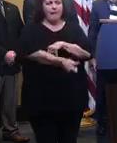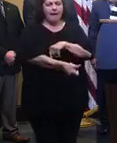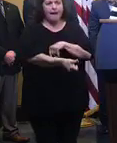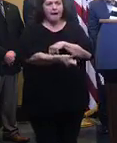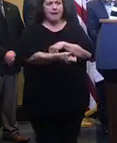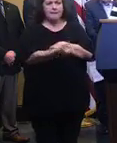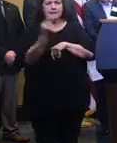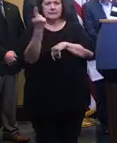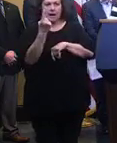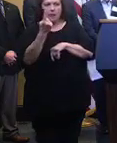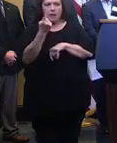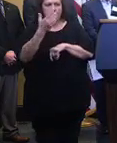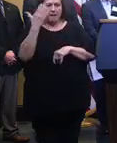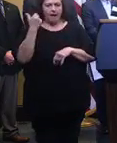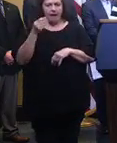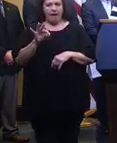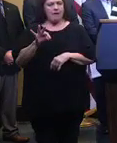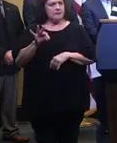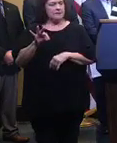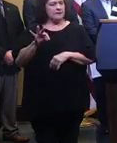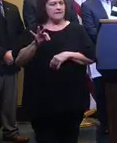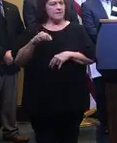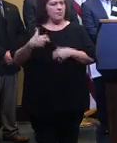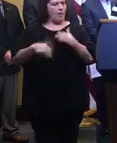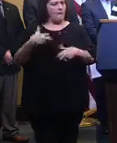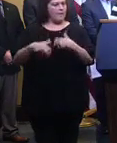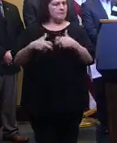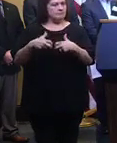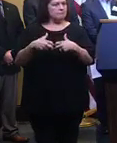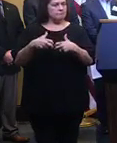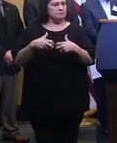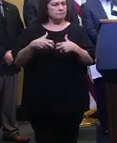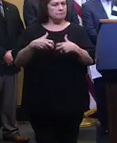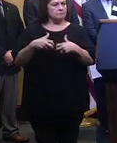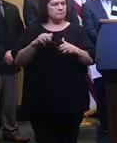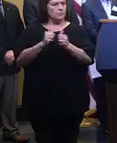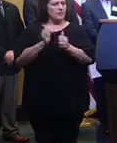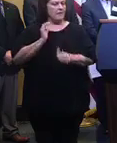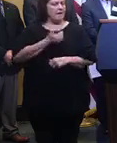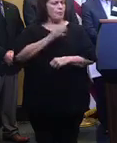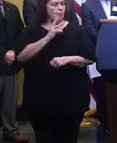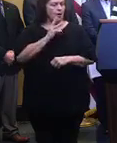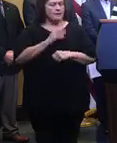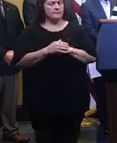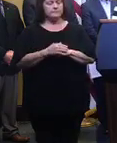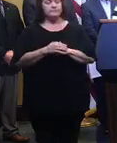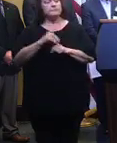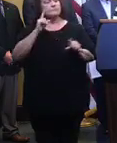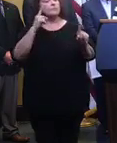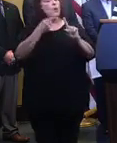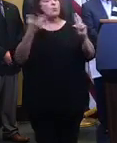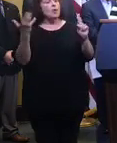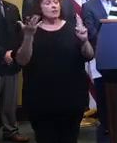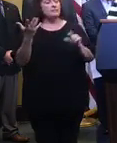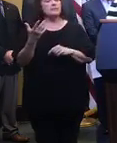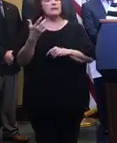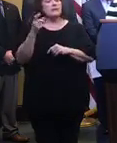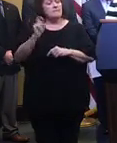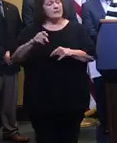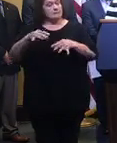what we're experiencing in our city, and particularly what we have been seeing. The goal of today is simply to explain